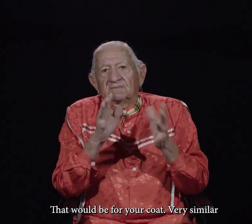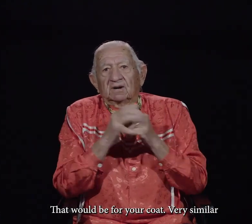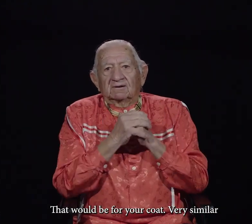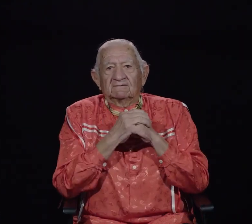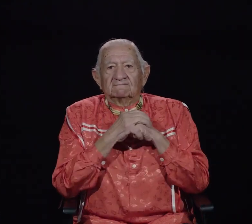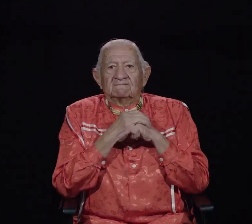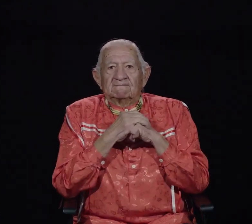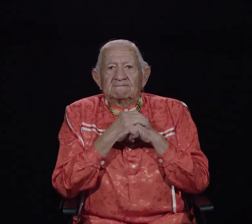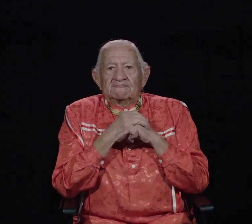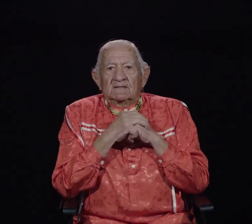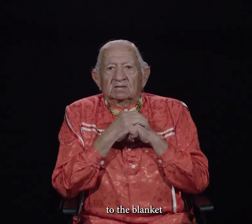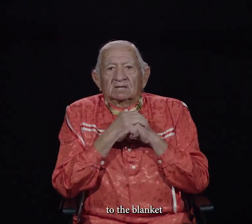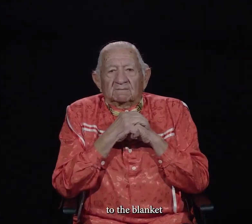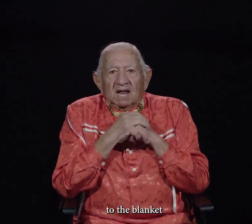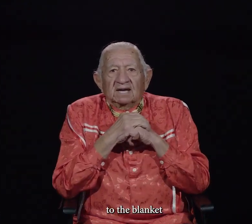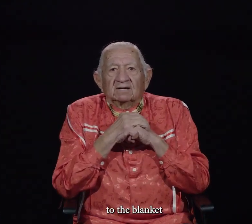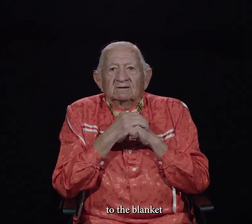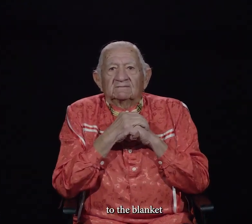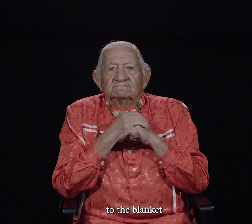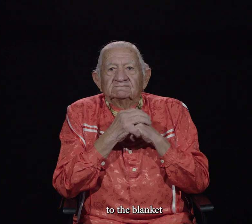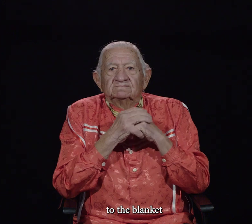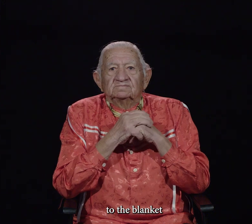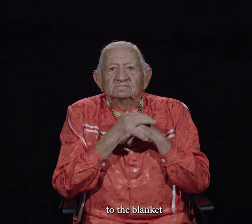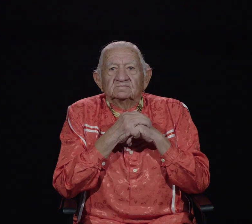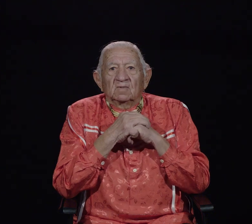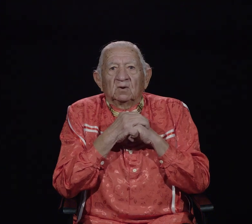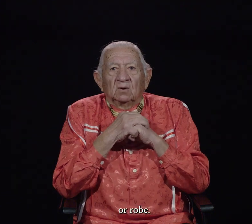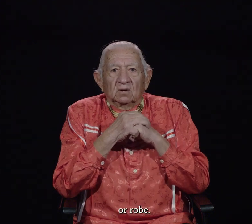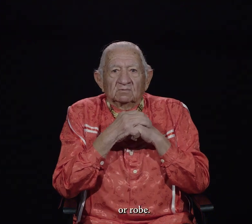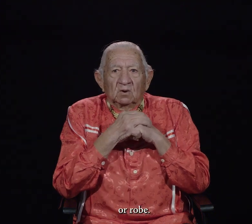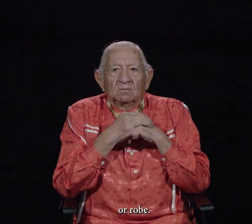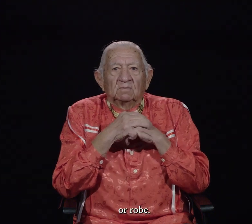similar to the blanket or robe.